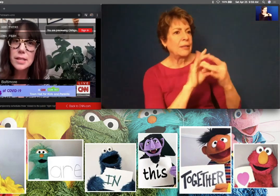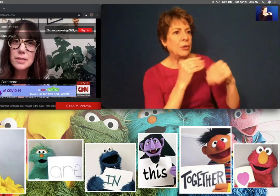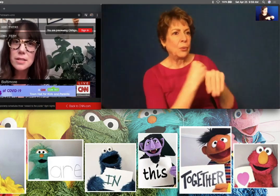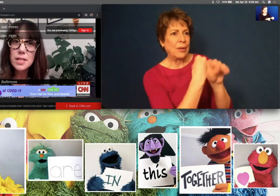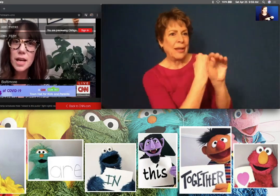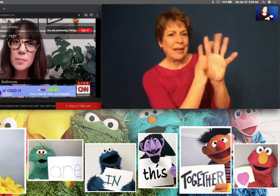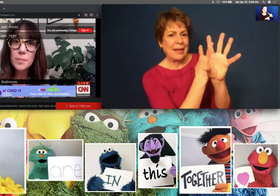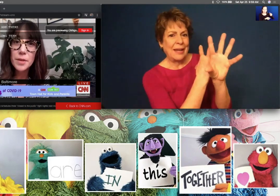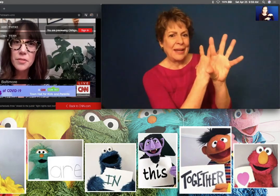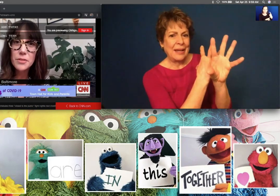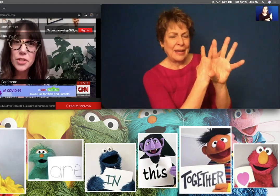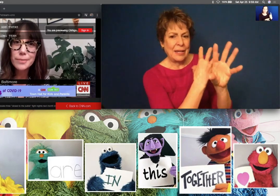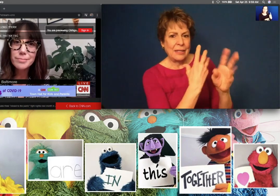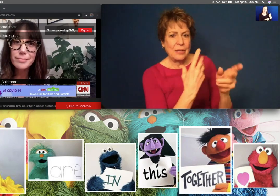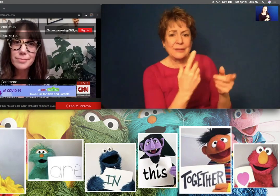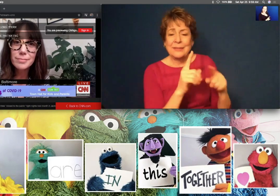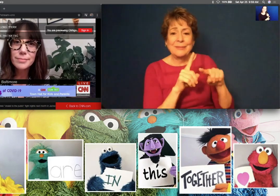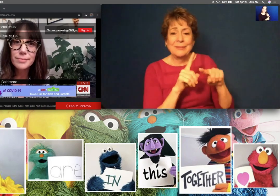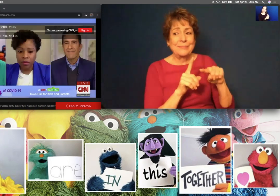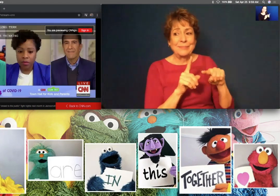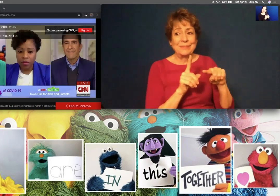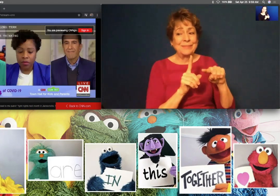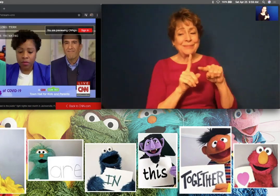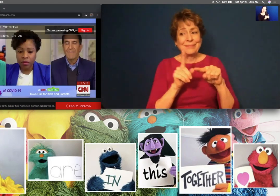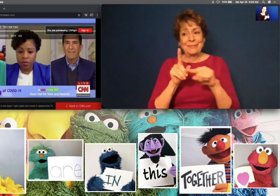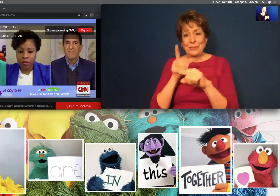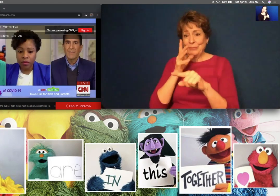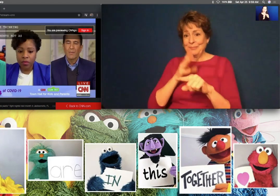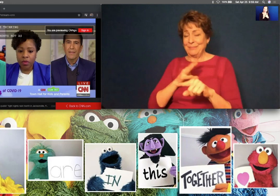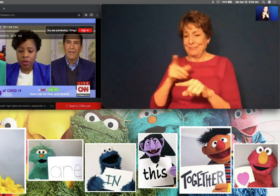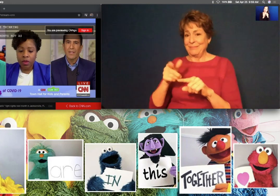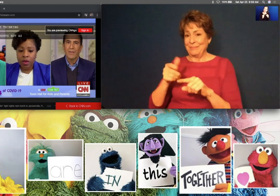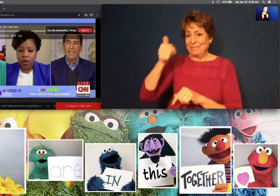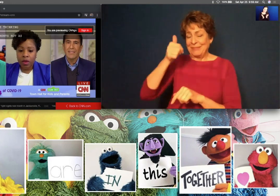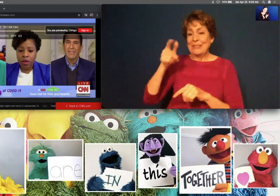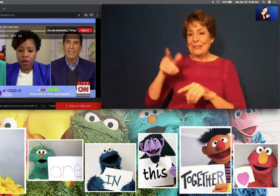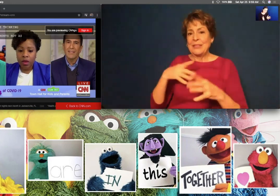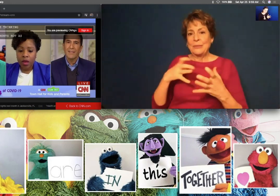not just parents but as a community to support these skills in the future?